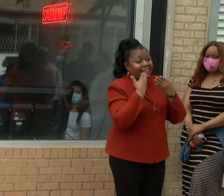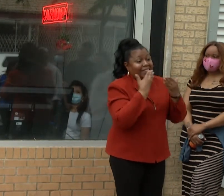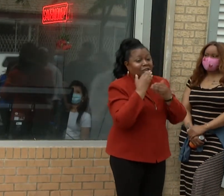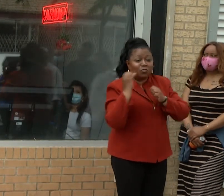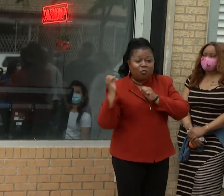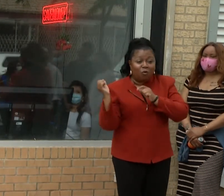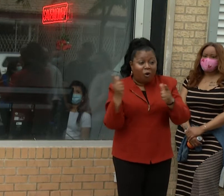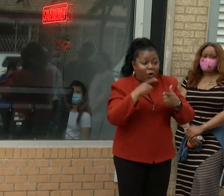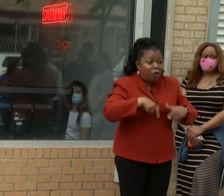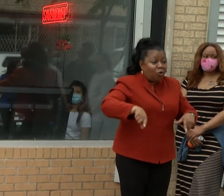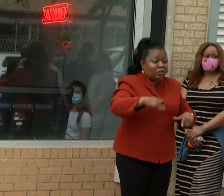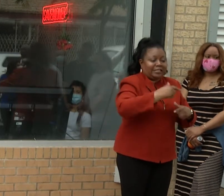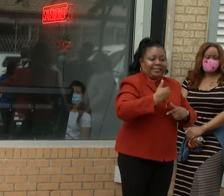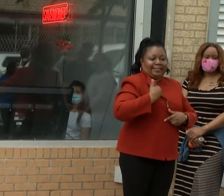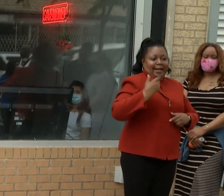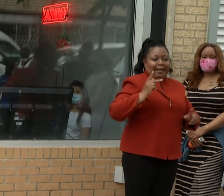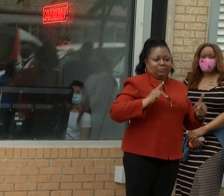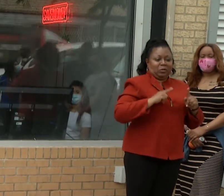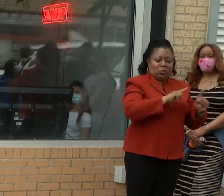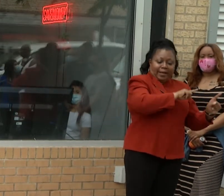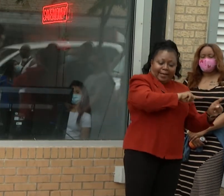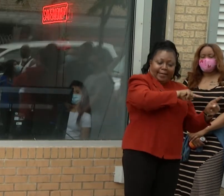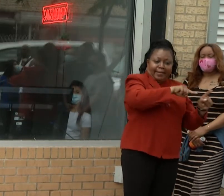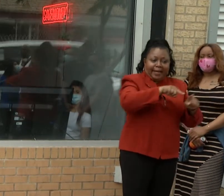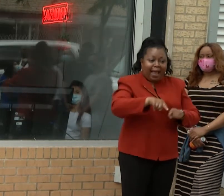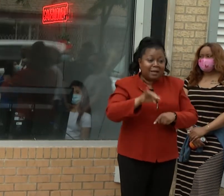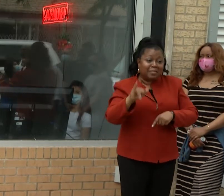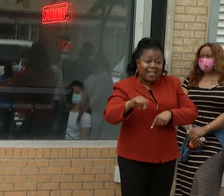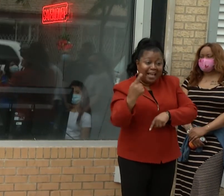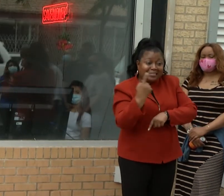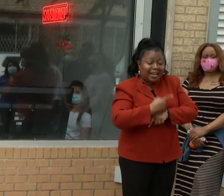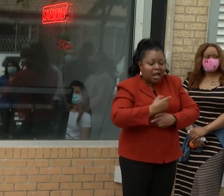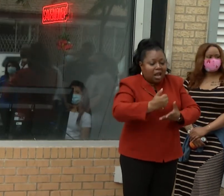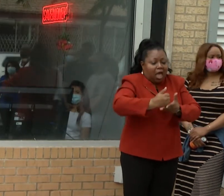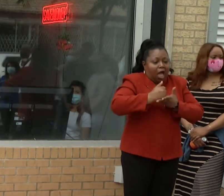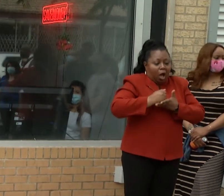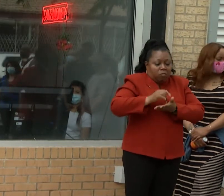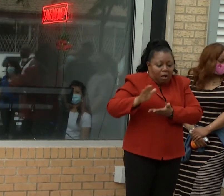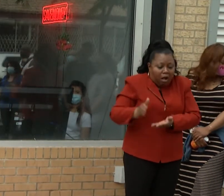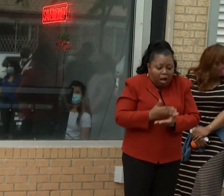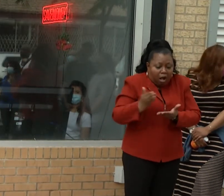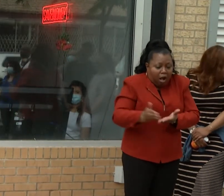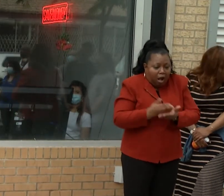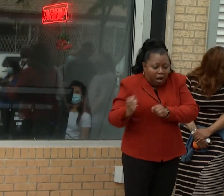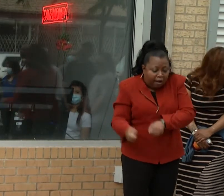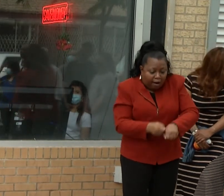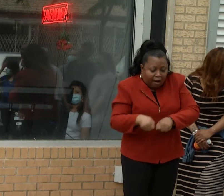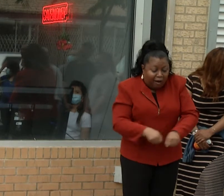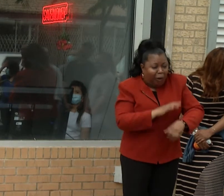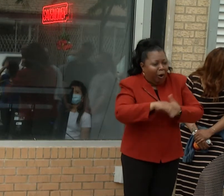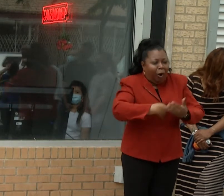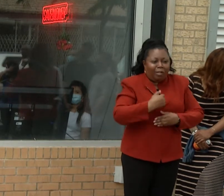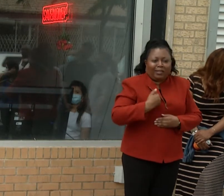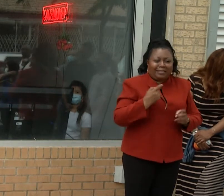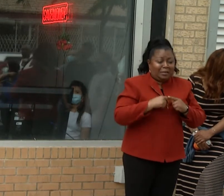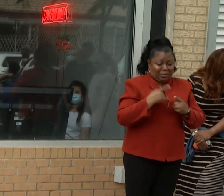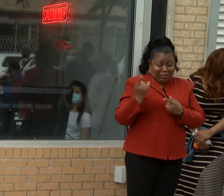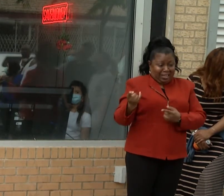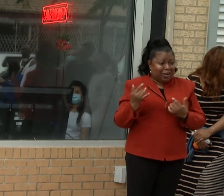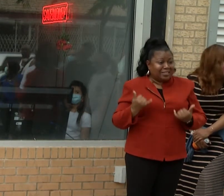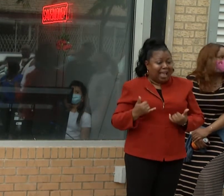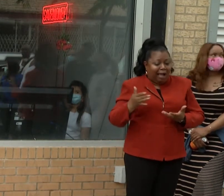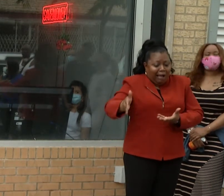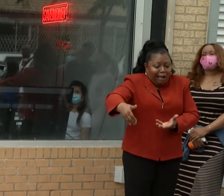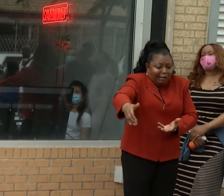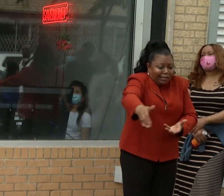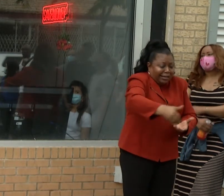to all of those young people that came out that day and helped with the cleanup. All of the young people there now cleaning